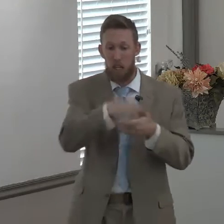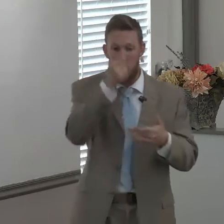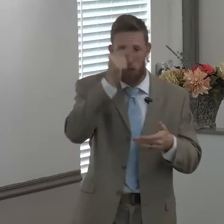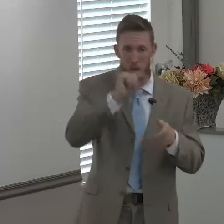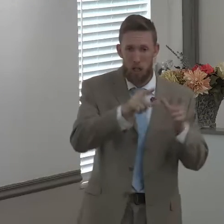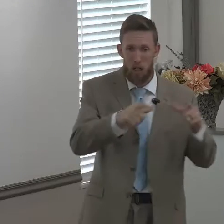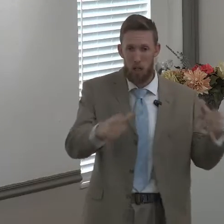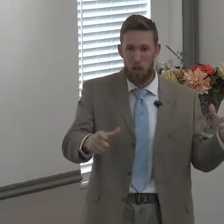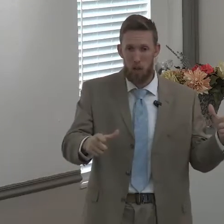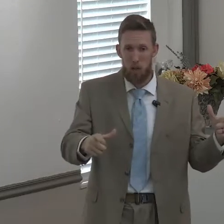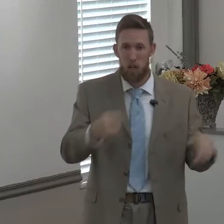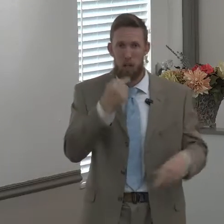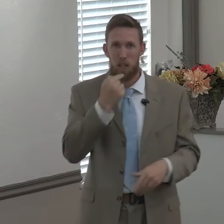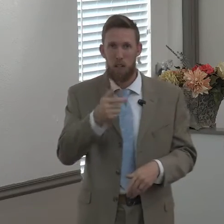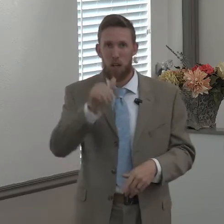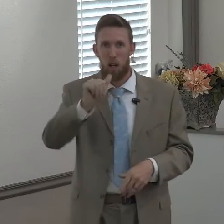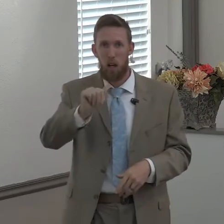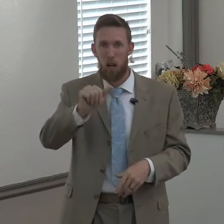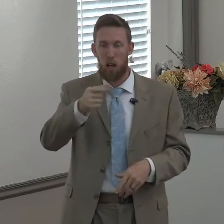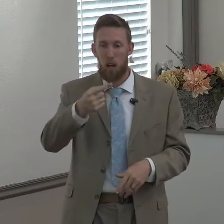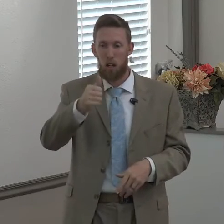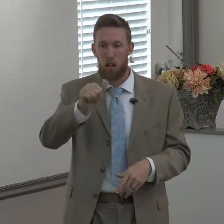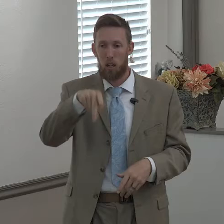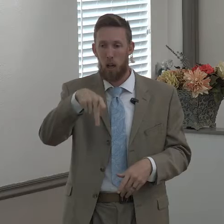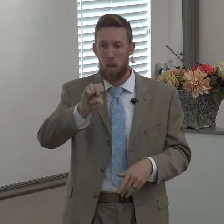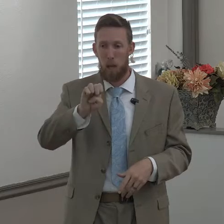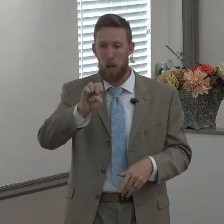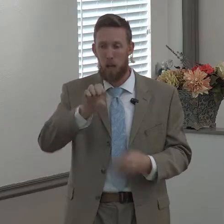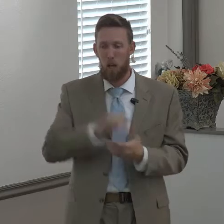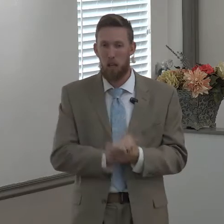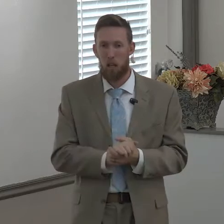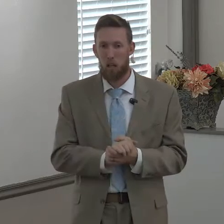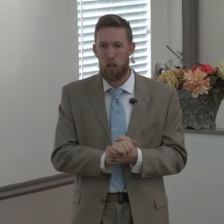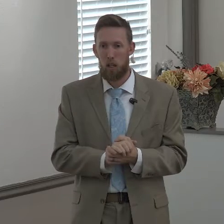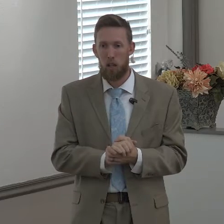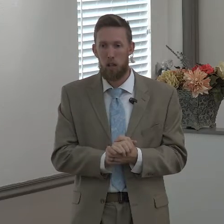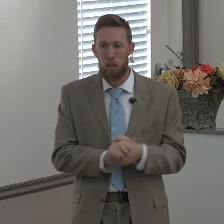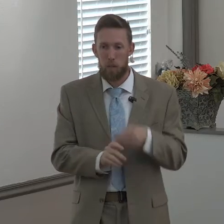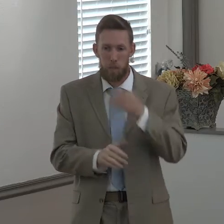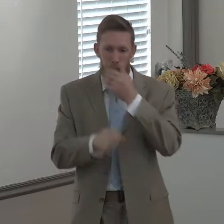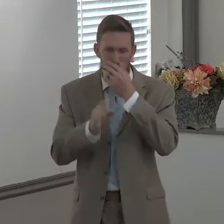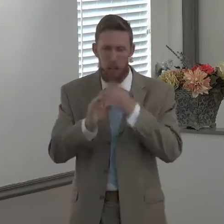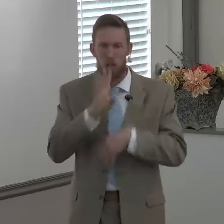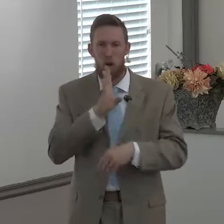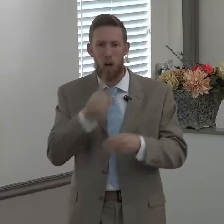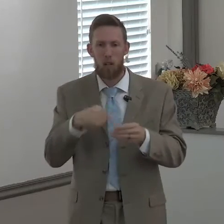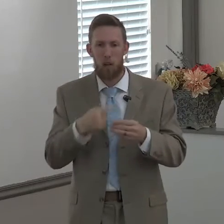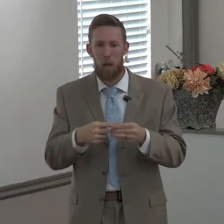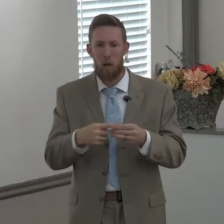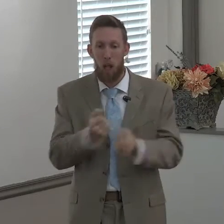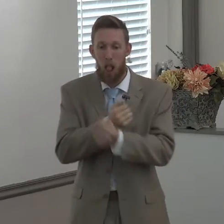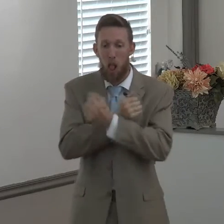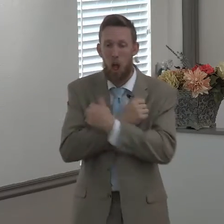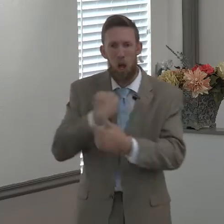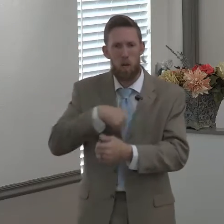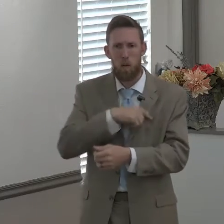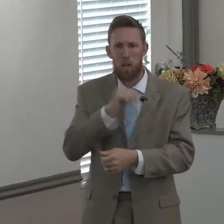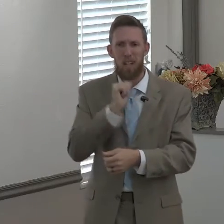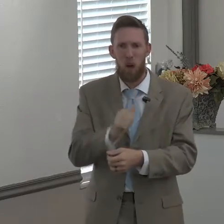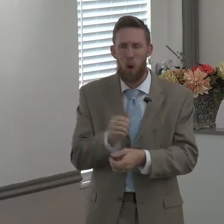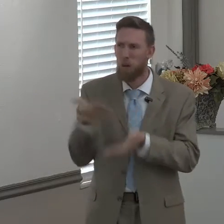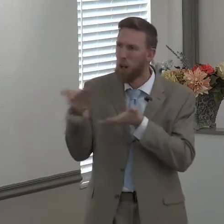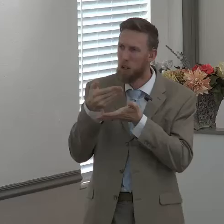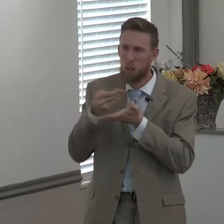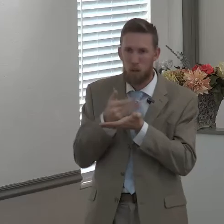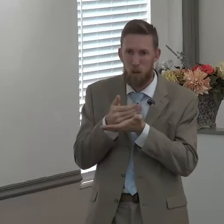Bible is the Greek word agape. That is the love that is used specifically